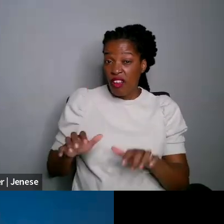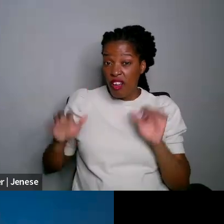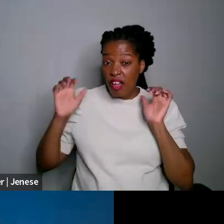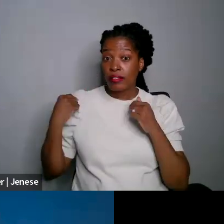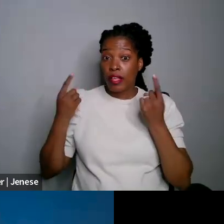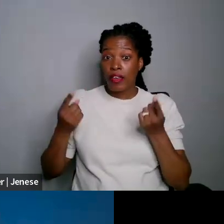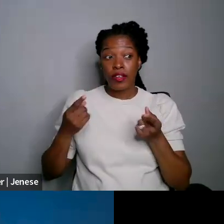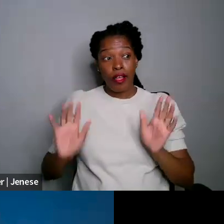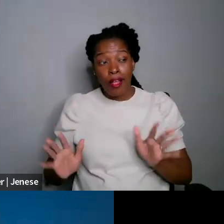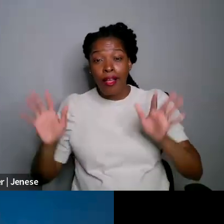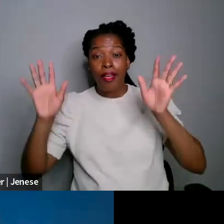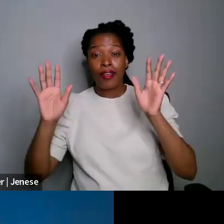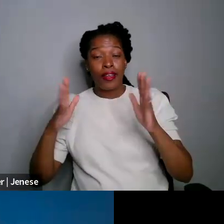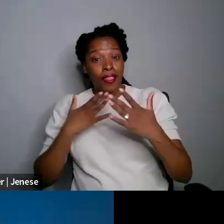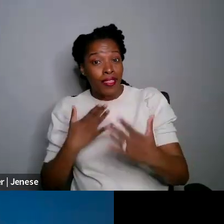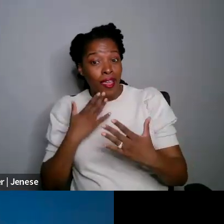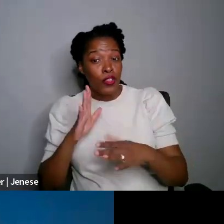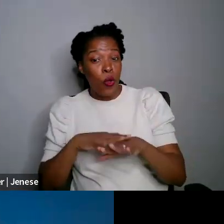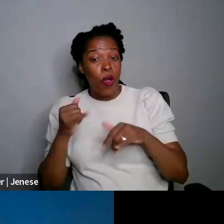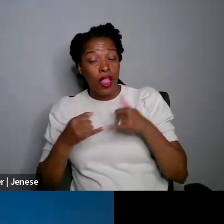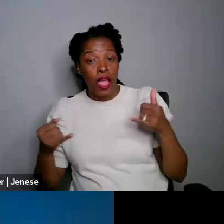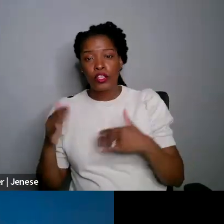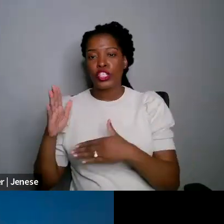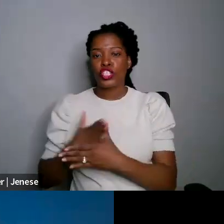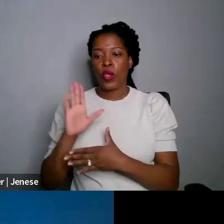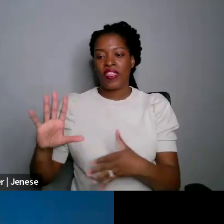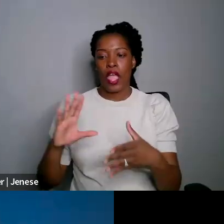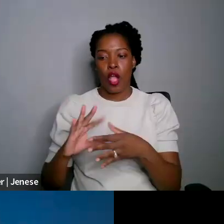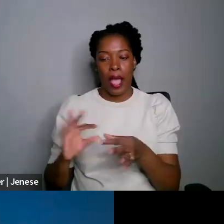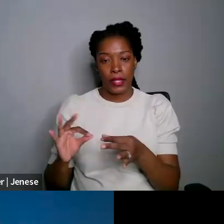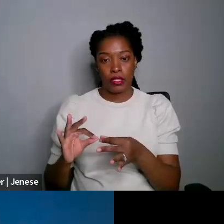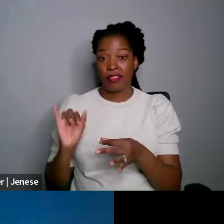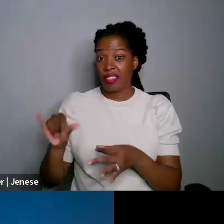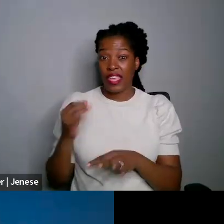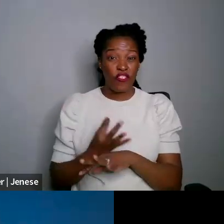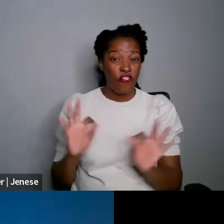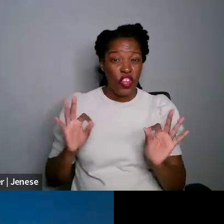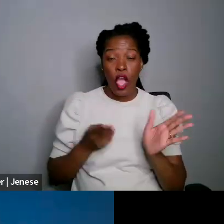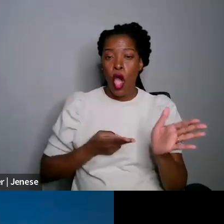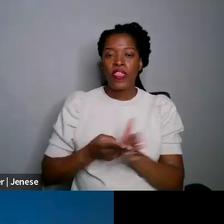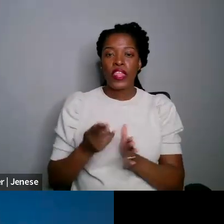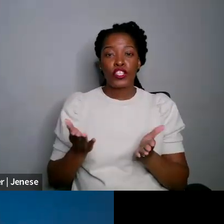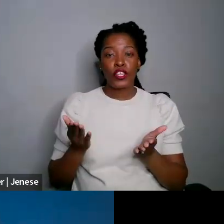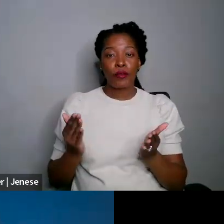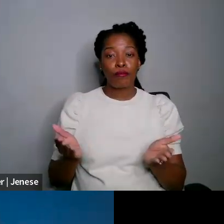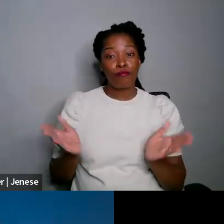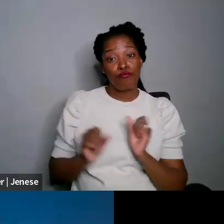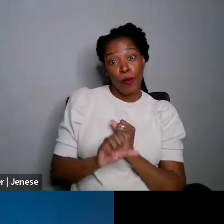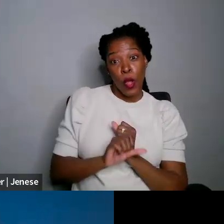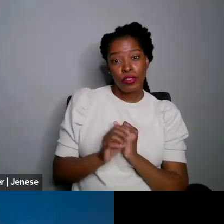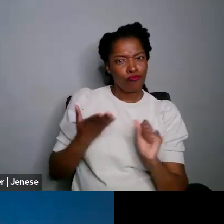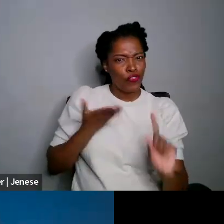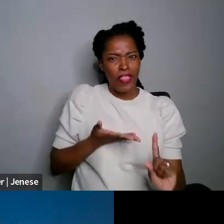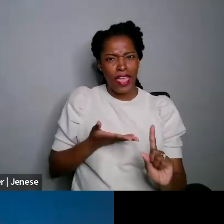or praises you online, share their comments. That's a free, authentic promotion right there. If you